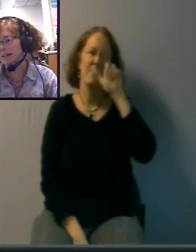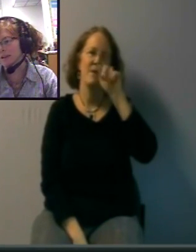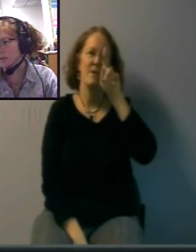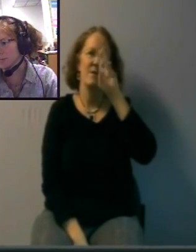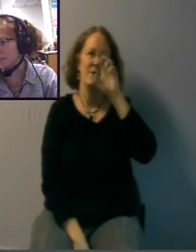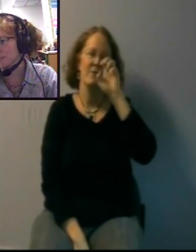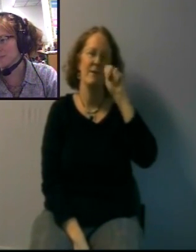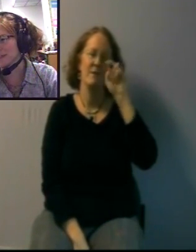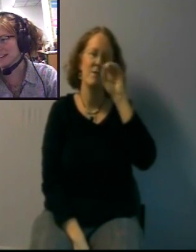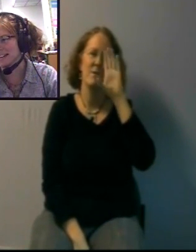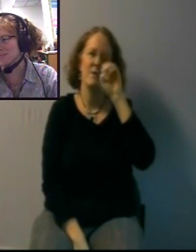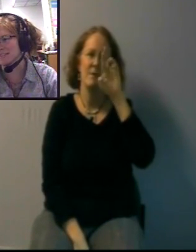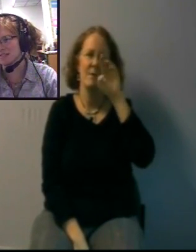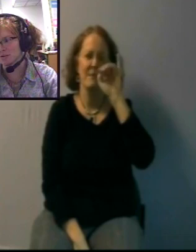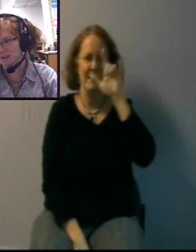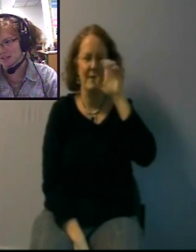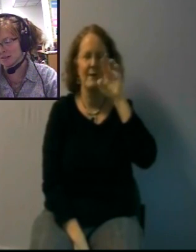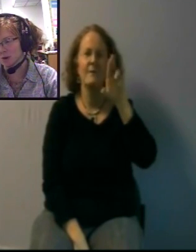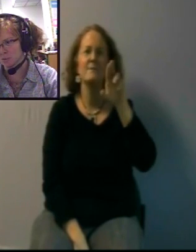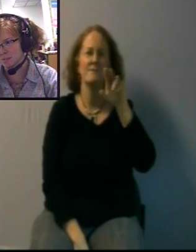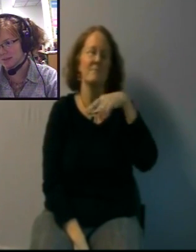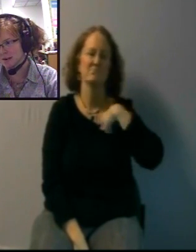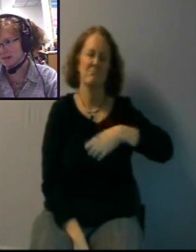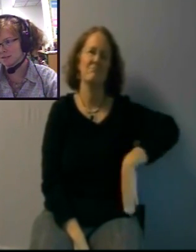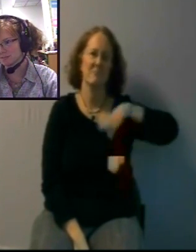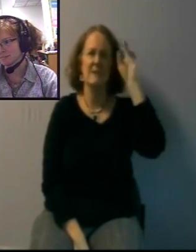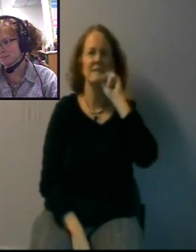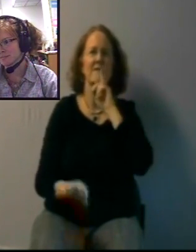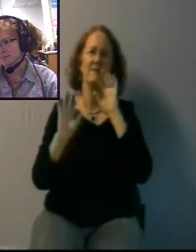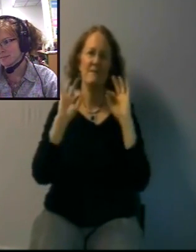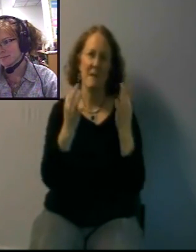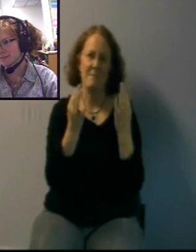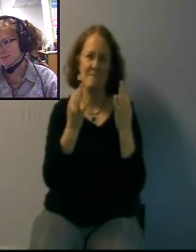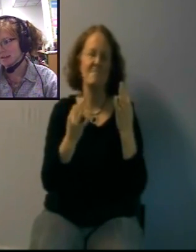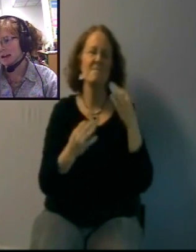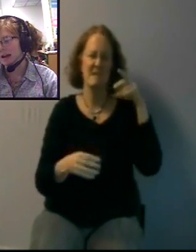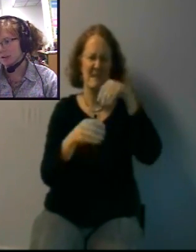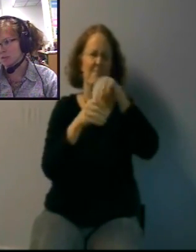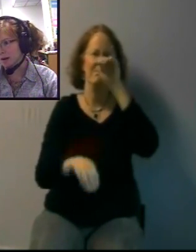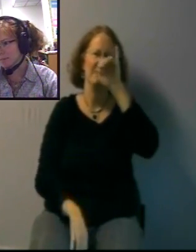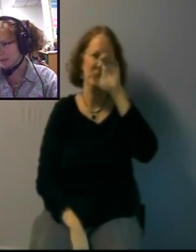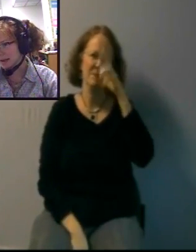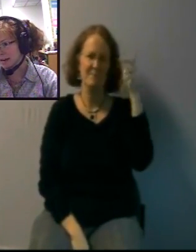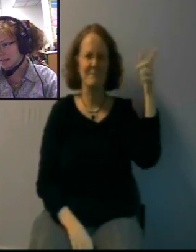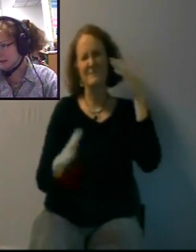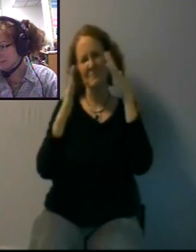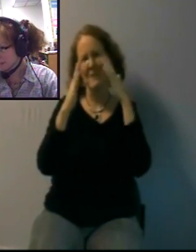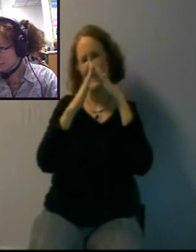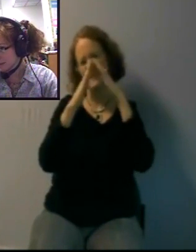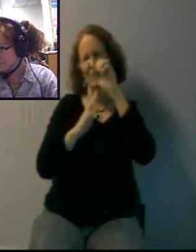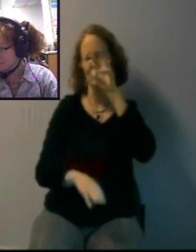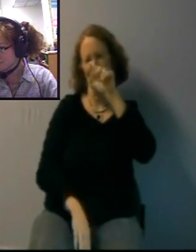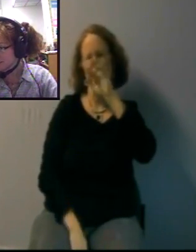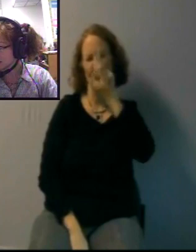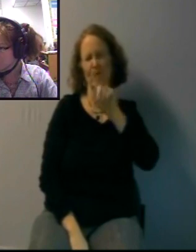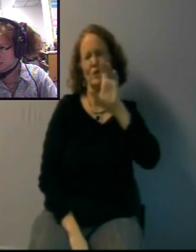Hello, my name is Lorraine Obermiller. I grew up in a deaf family in